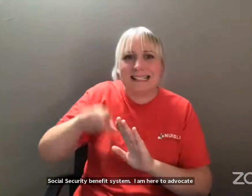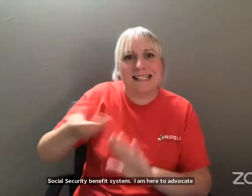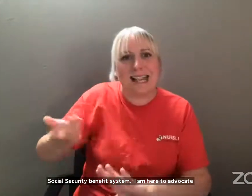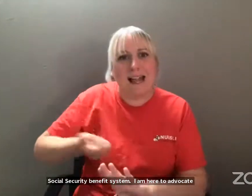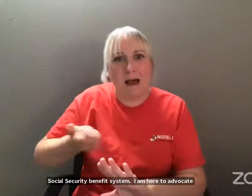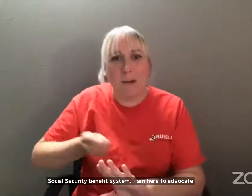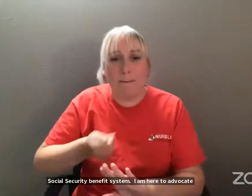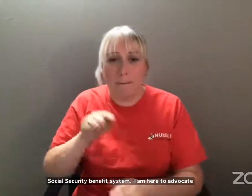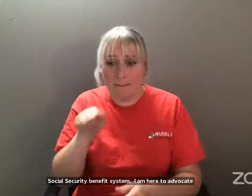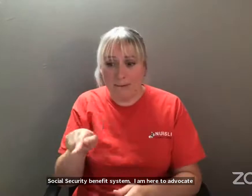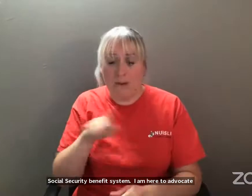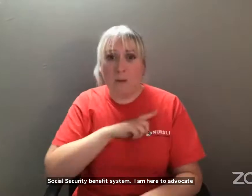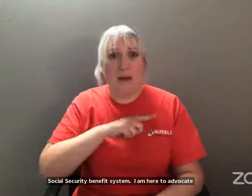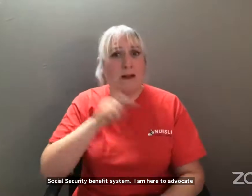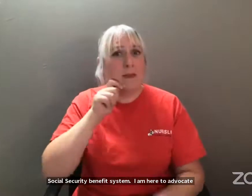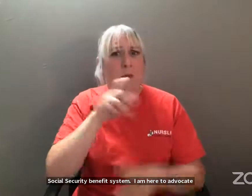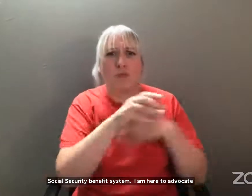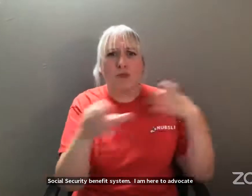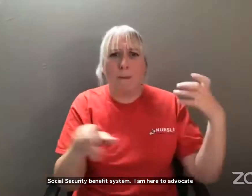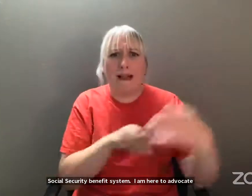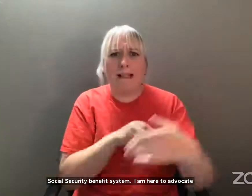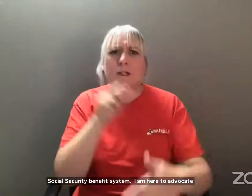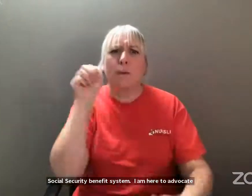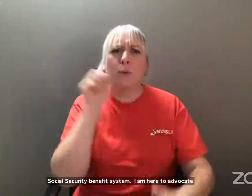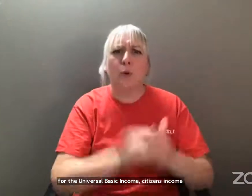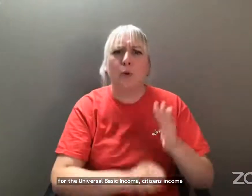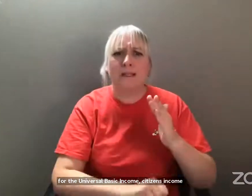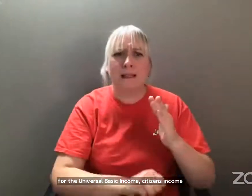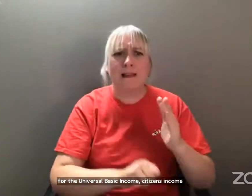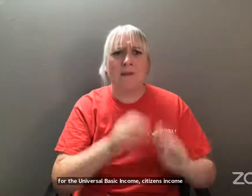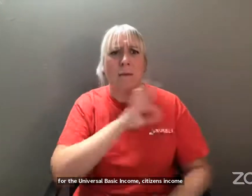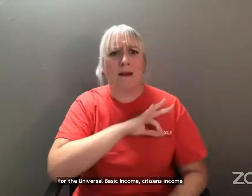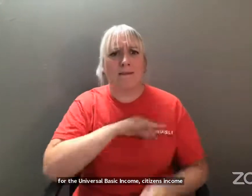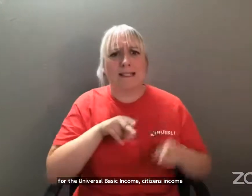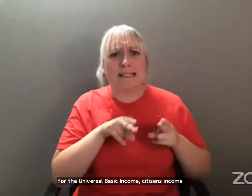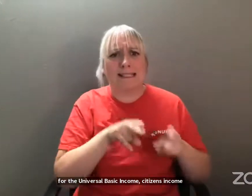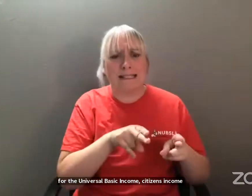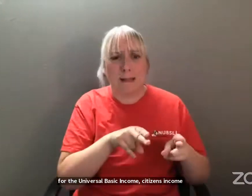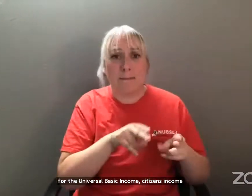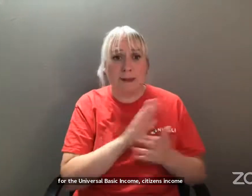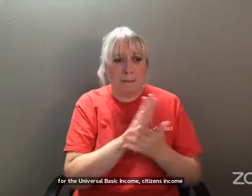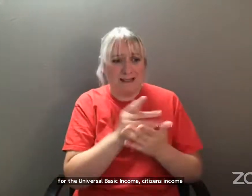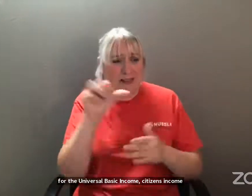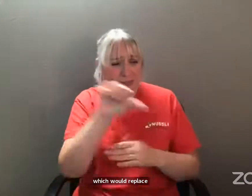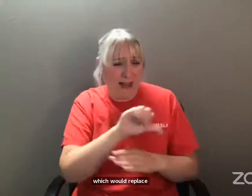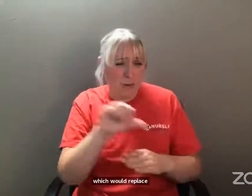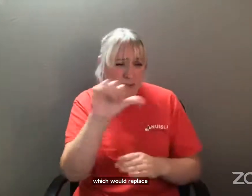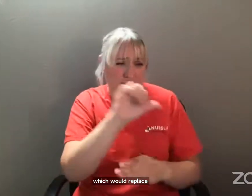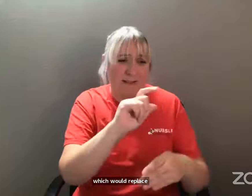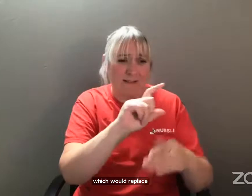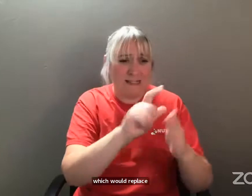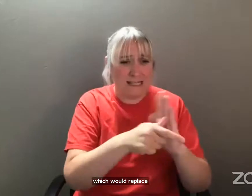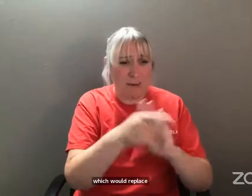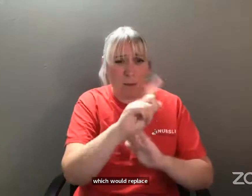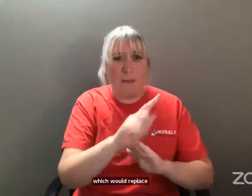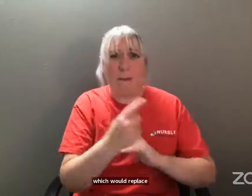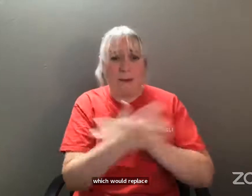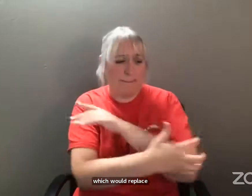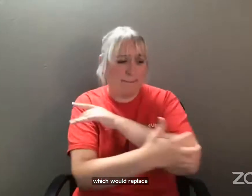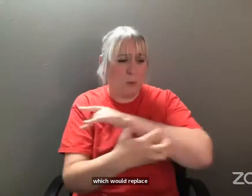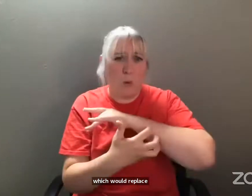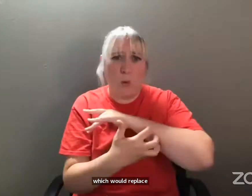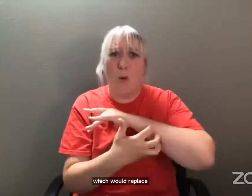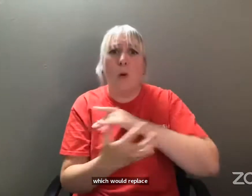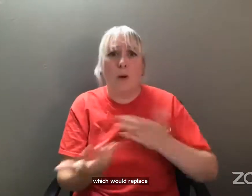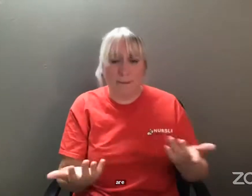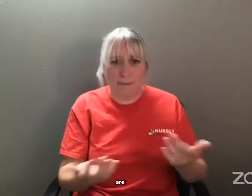replace our humane and punitive benefit system, which has left thousands of disabled people destitute and died. Citizens'